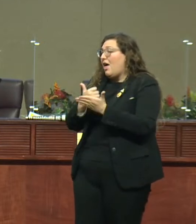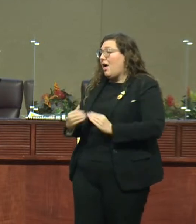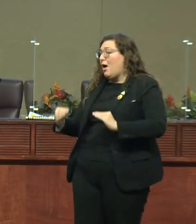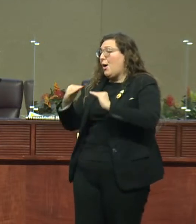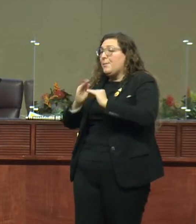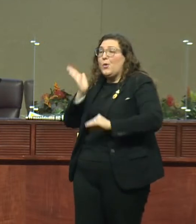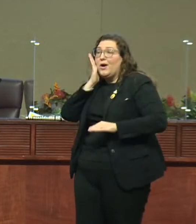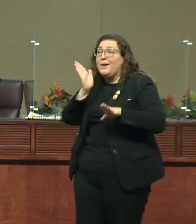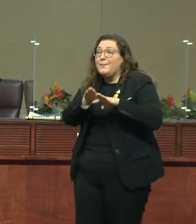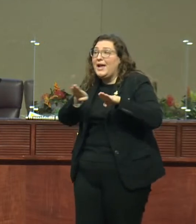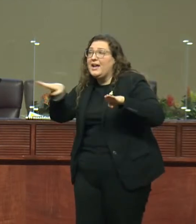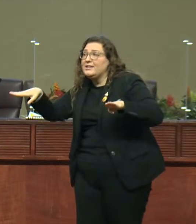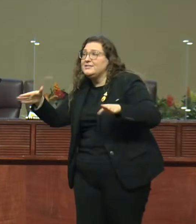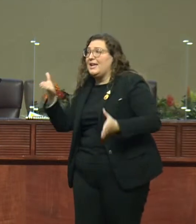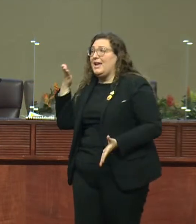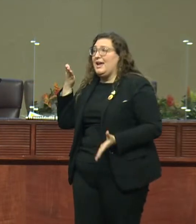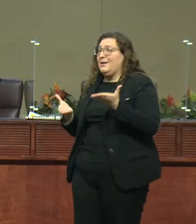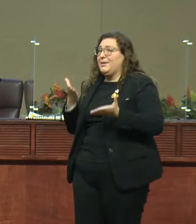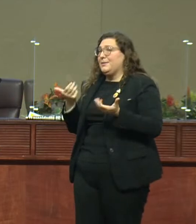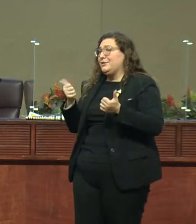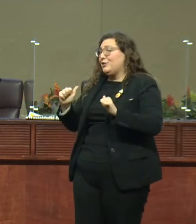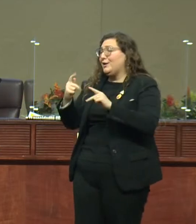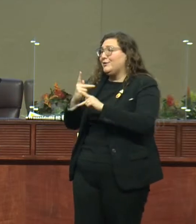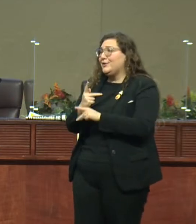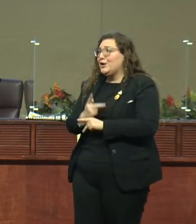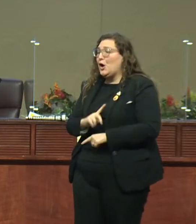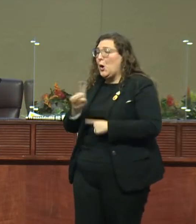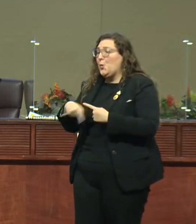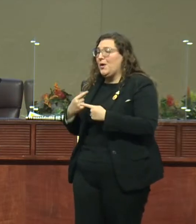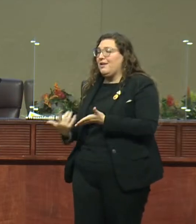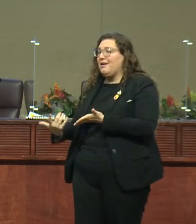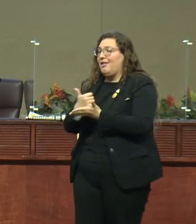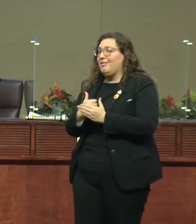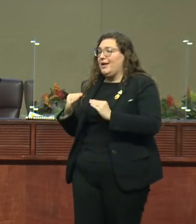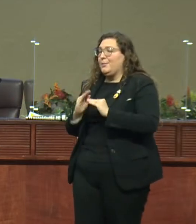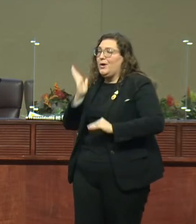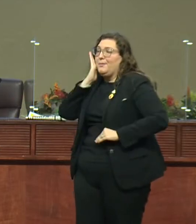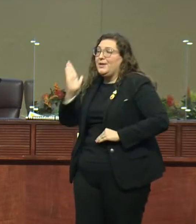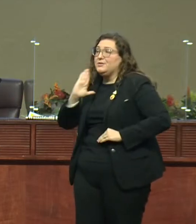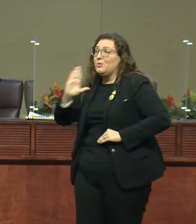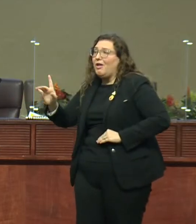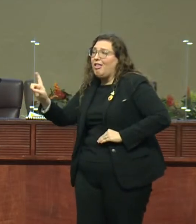timeline on when they might increase the beds and by how much? So that's an interesting question.